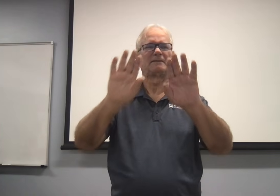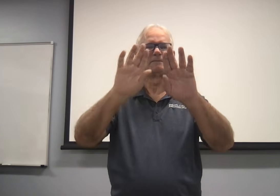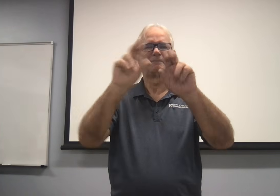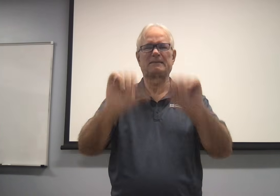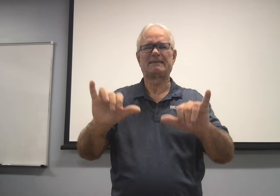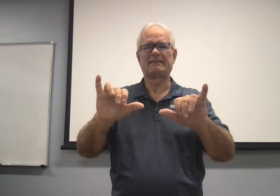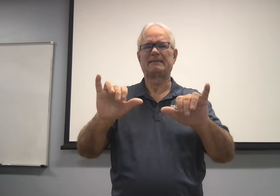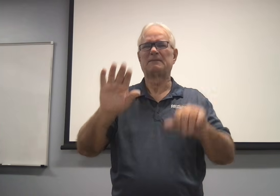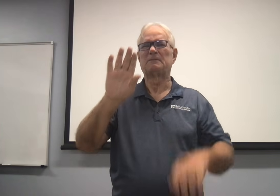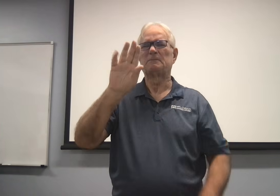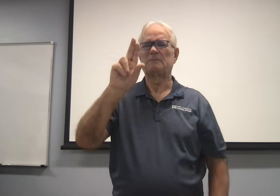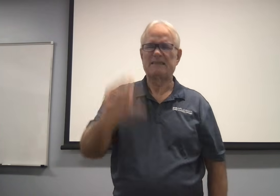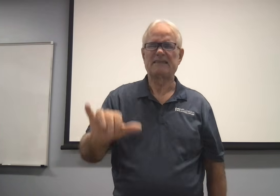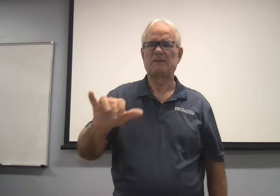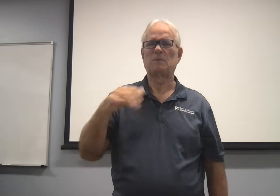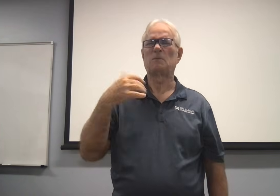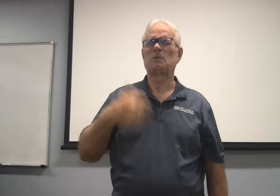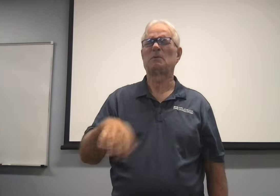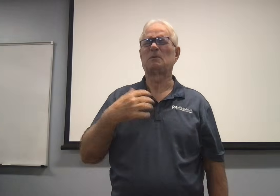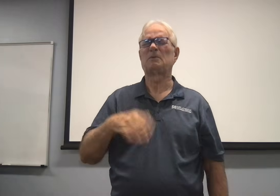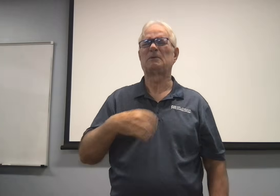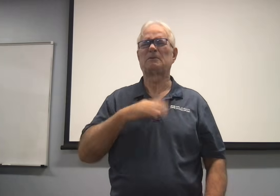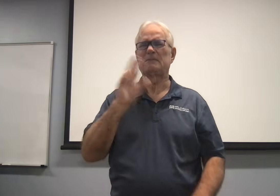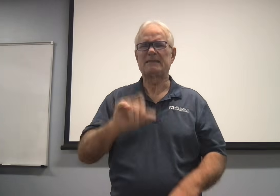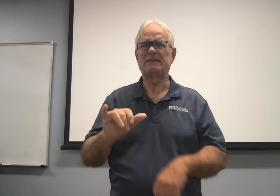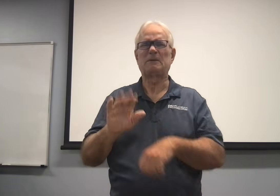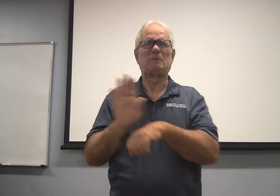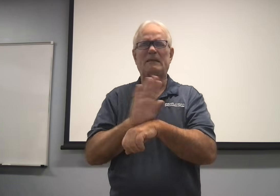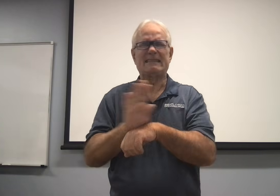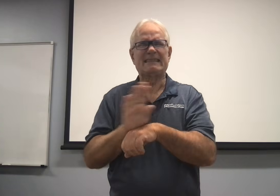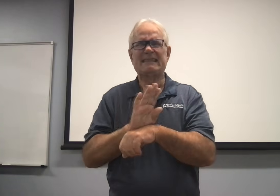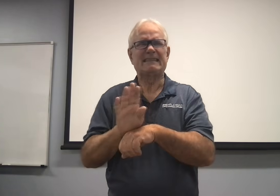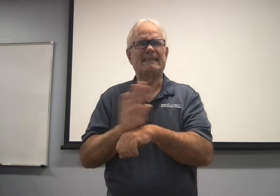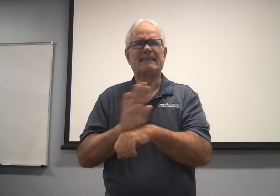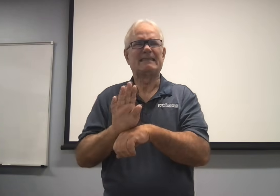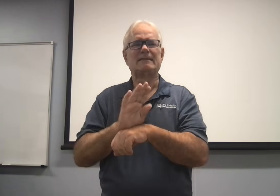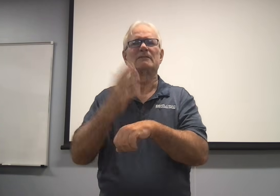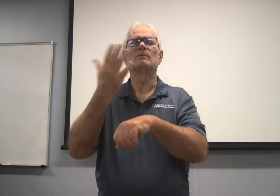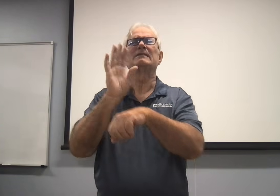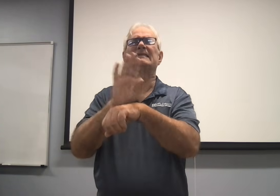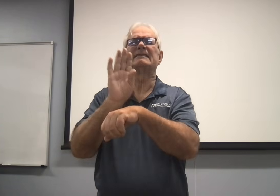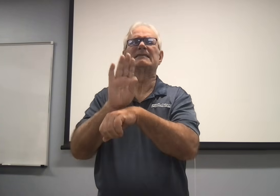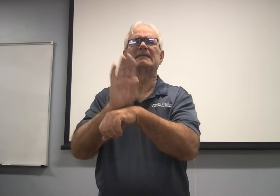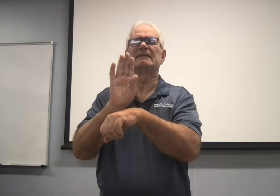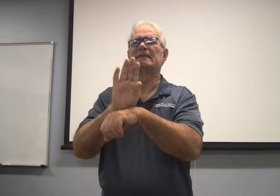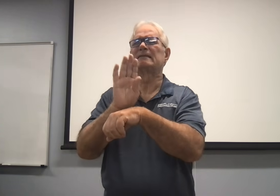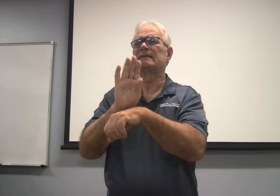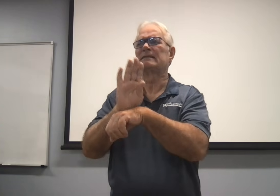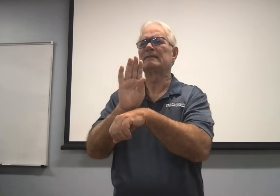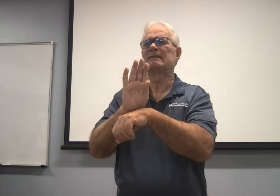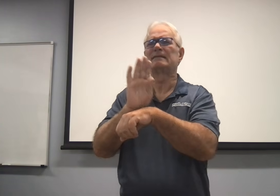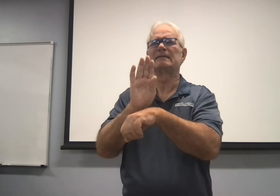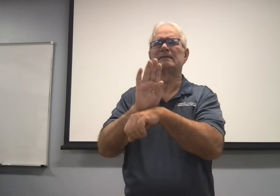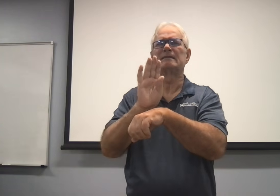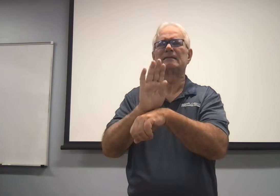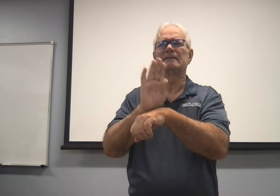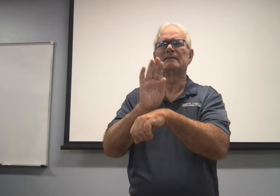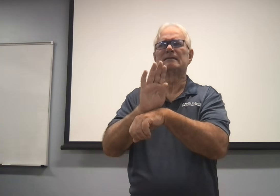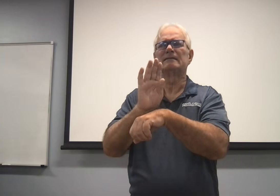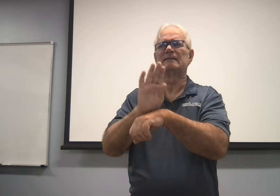Busy. I am busy. Whew. I'm so busy. This is not busy. What